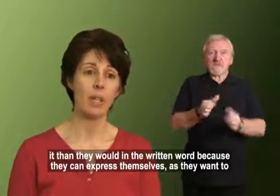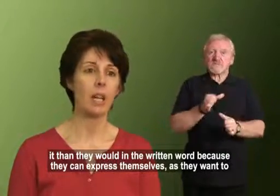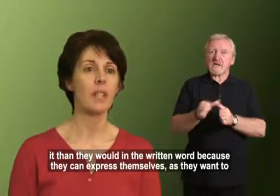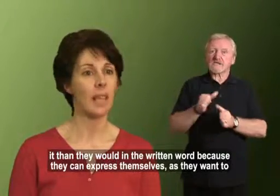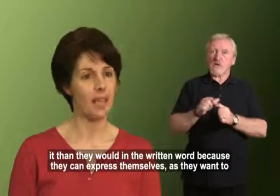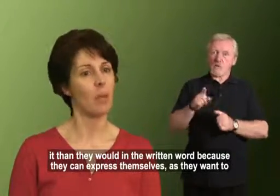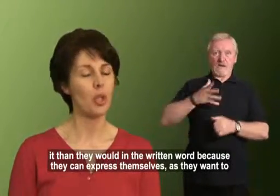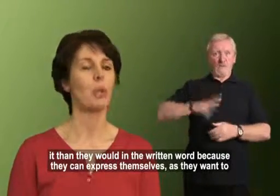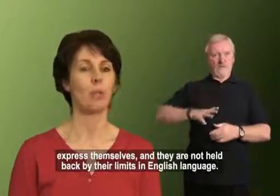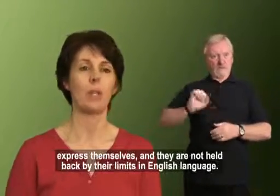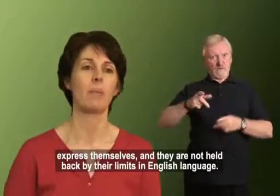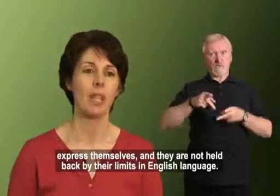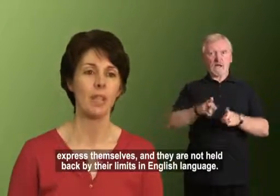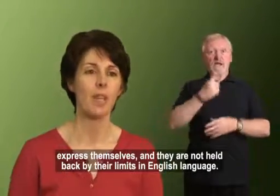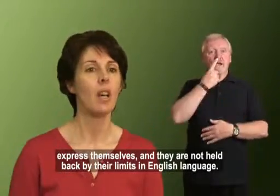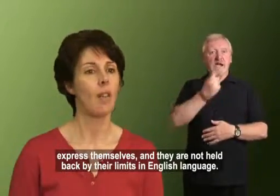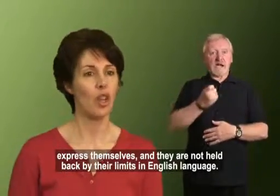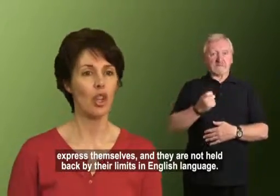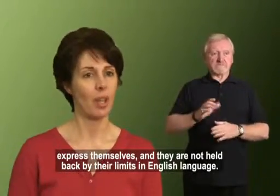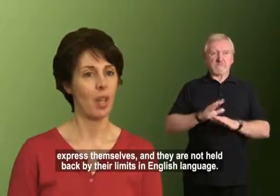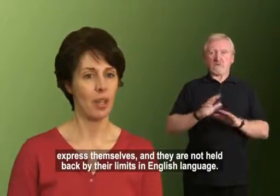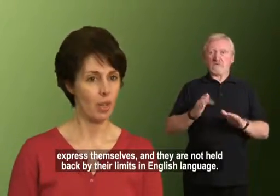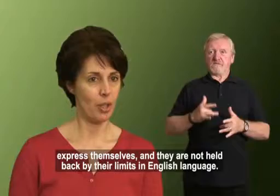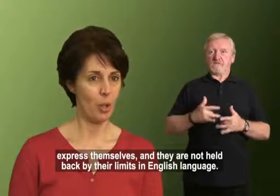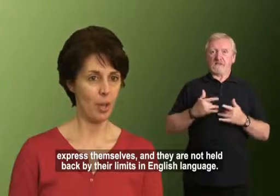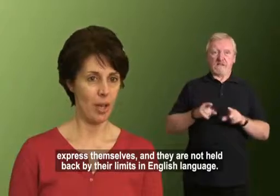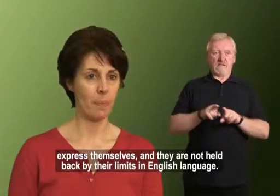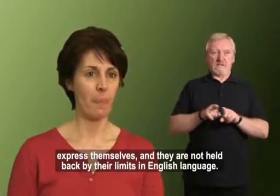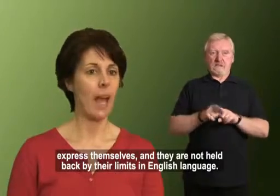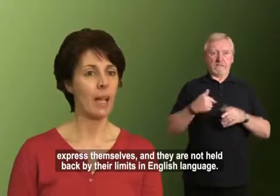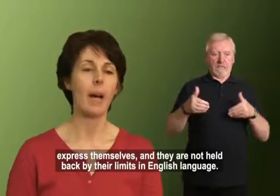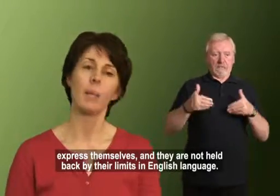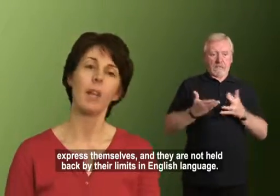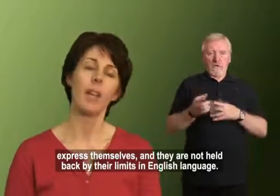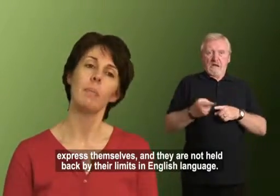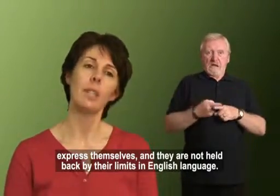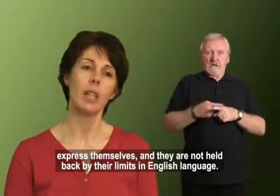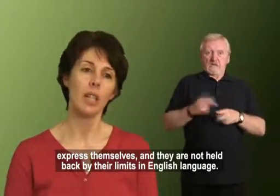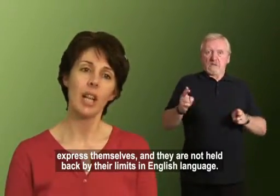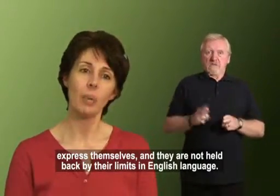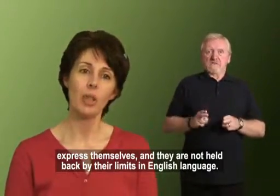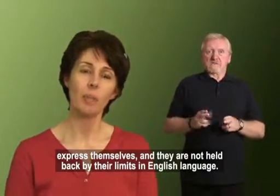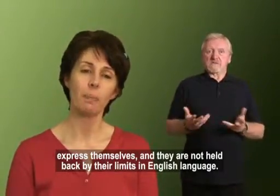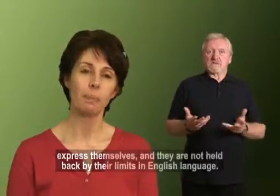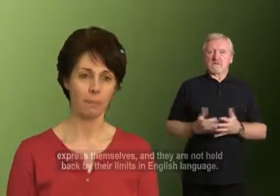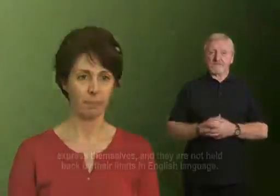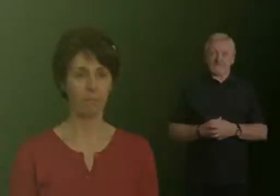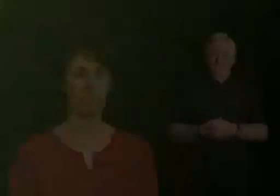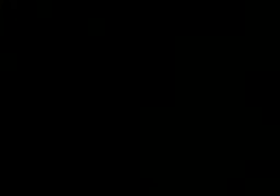express themselves as they want to express themselves, and they're not held back by their limits in English